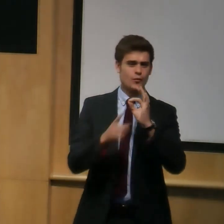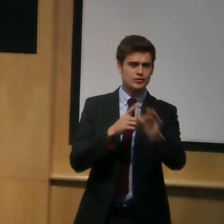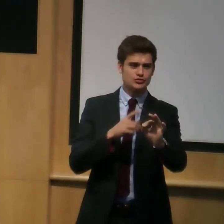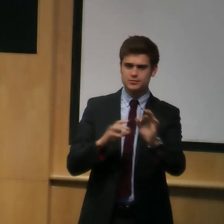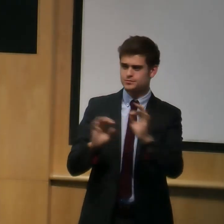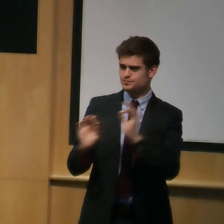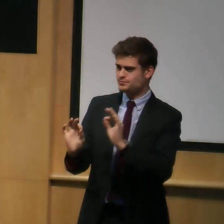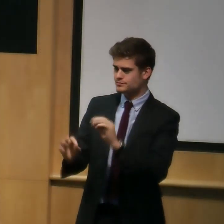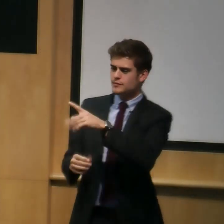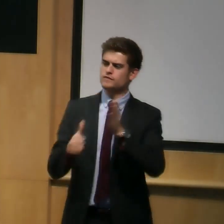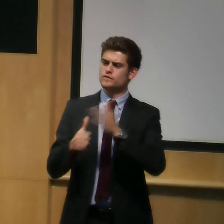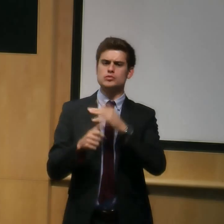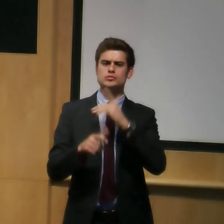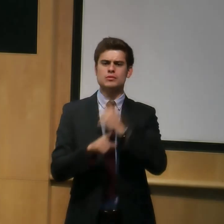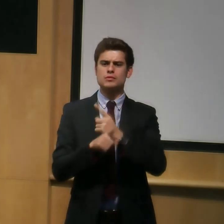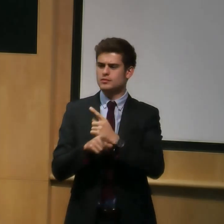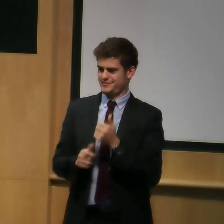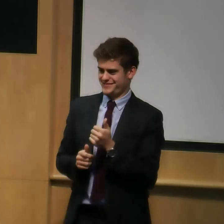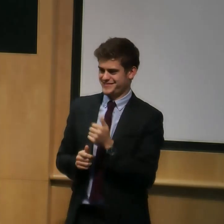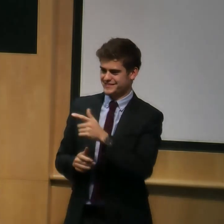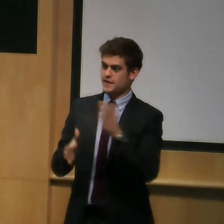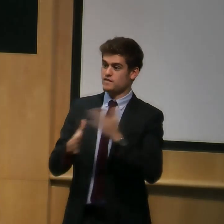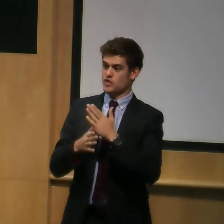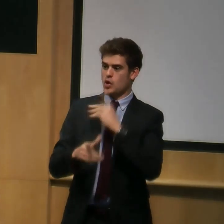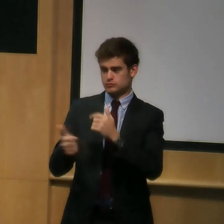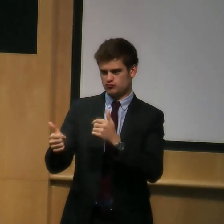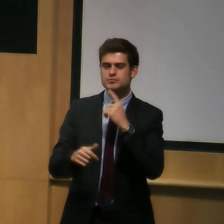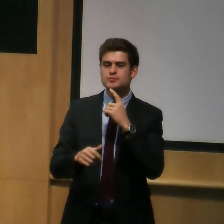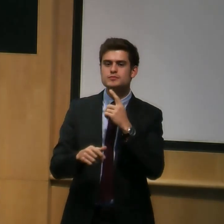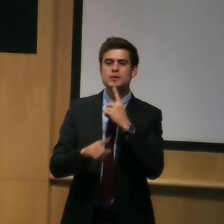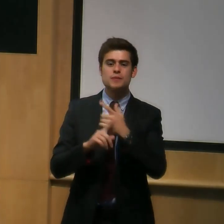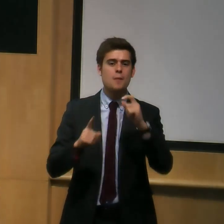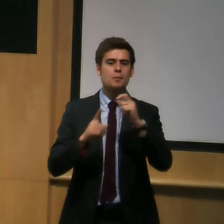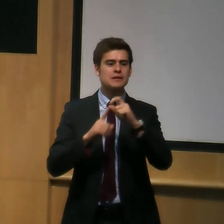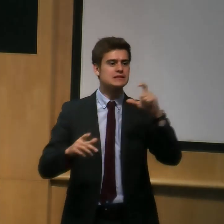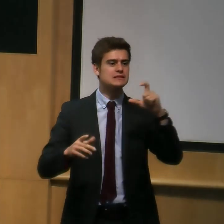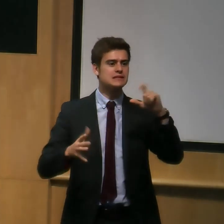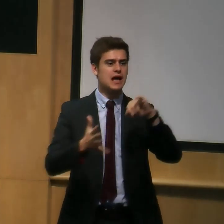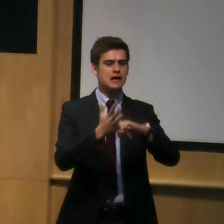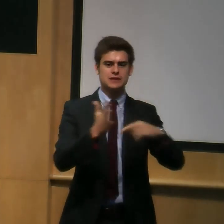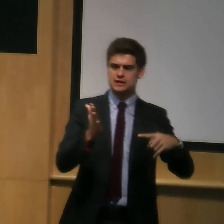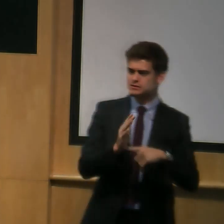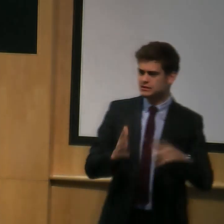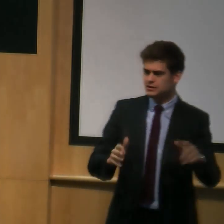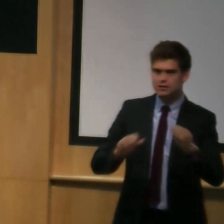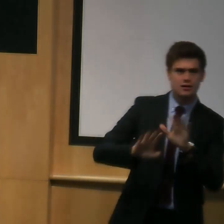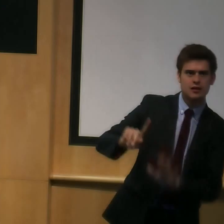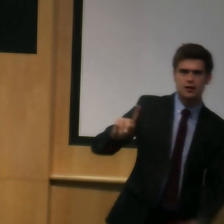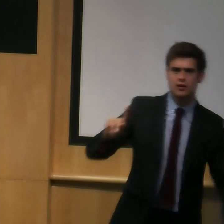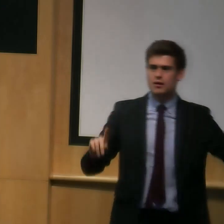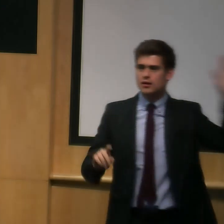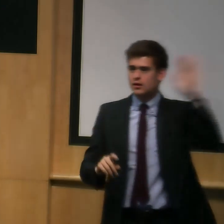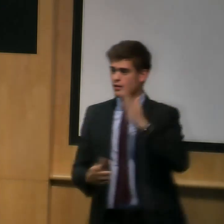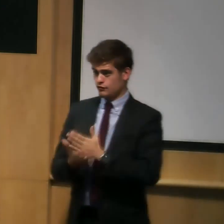Well, I think that's a fantastic question. I think the first thing to reference there with the